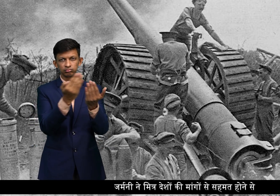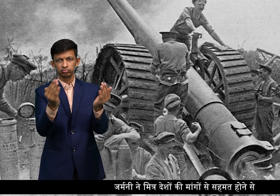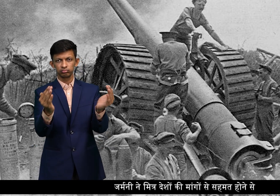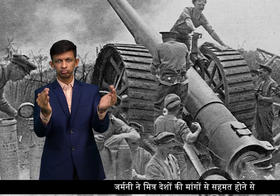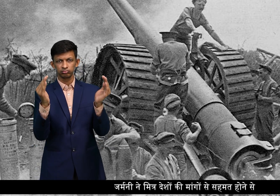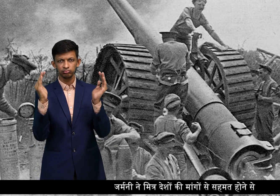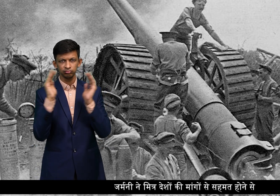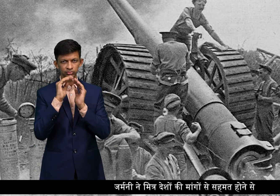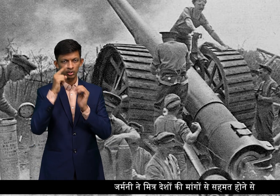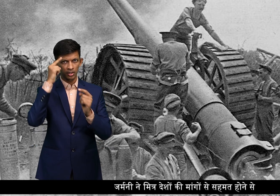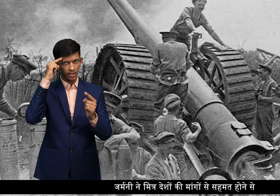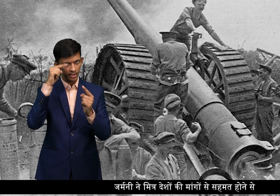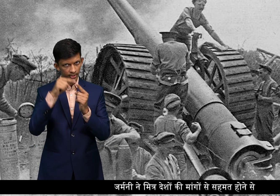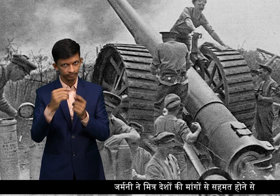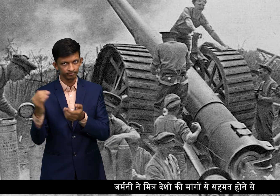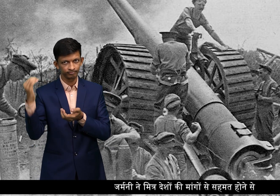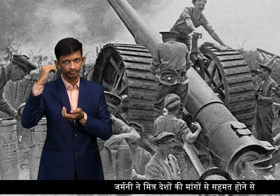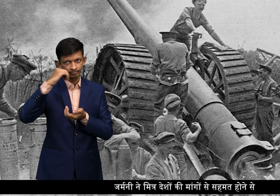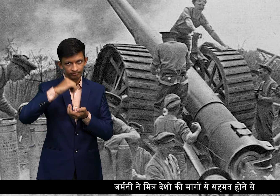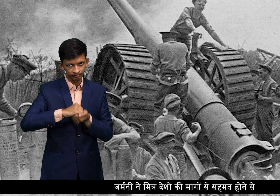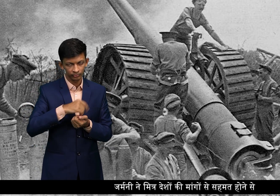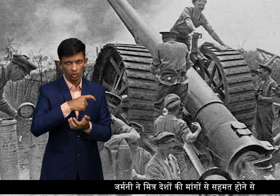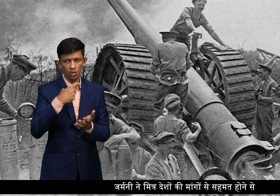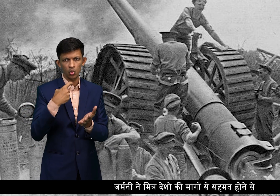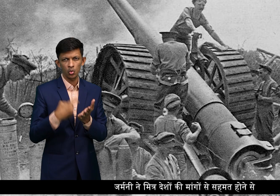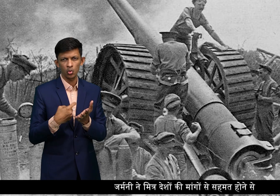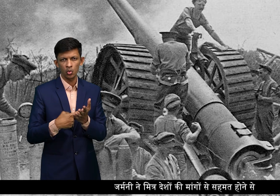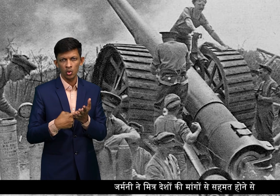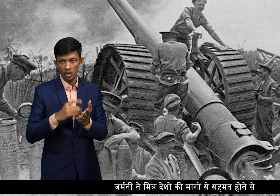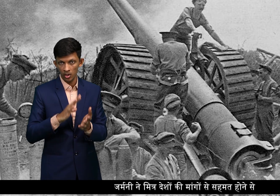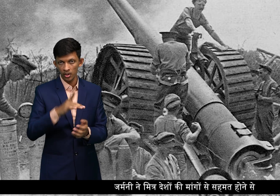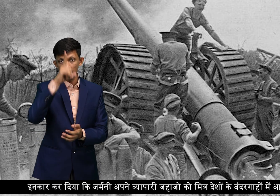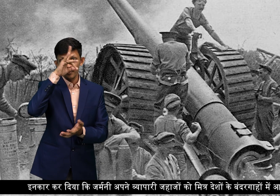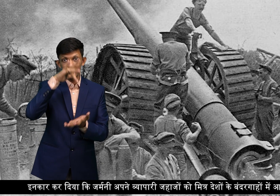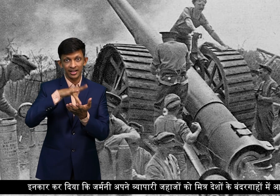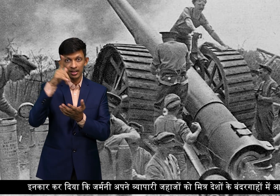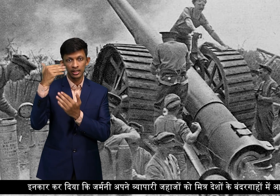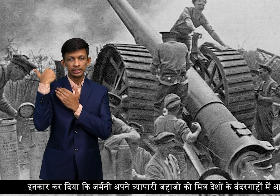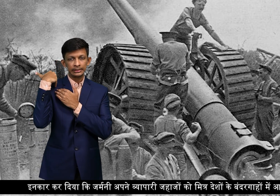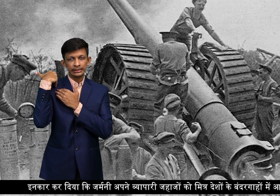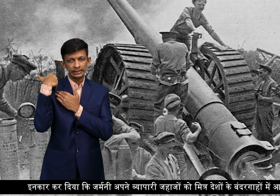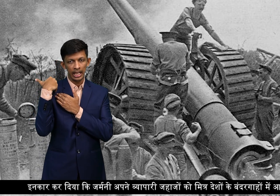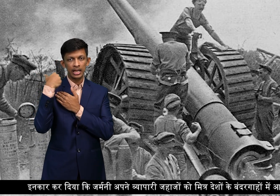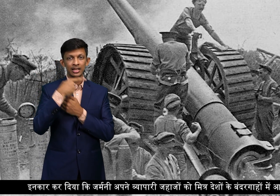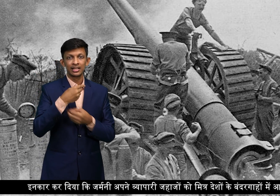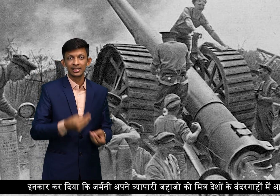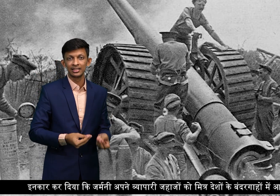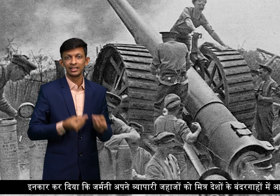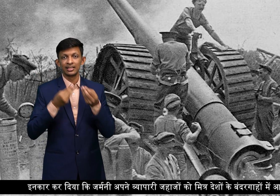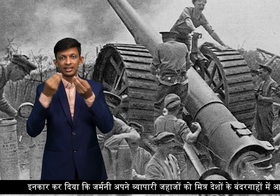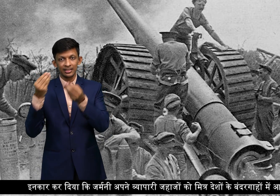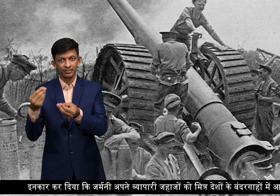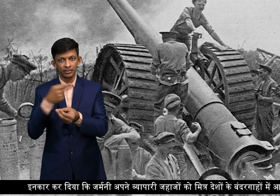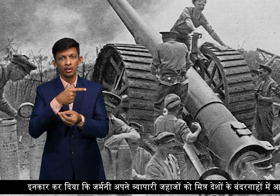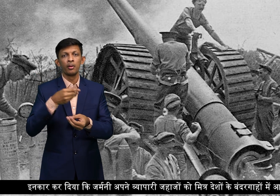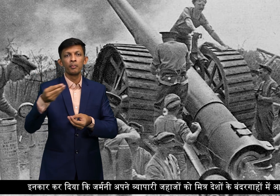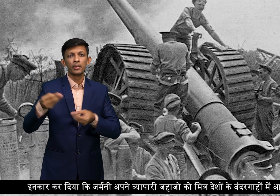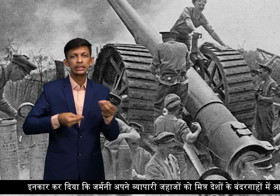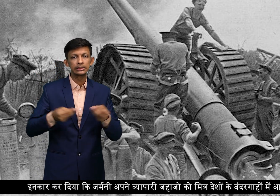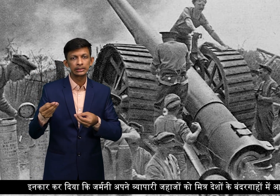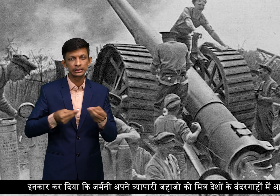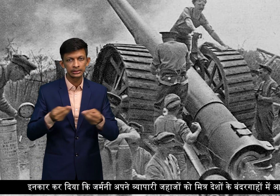Germany refused to agree to Allied demands that Germany should surrender